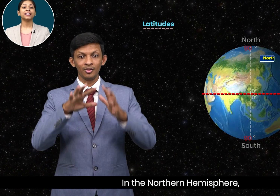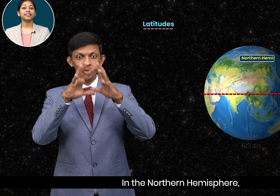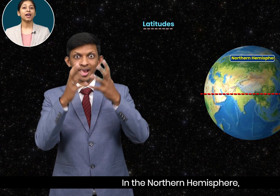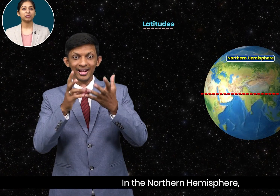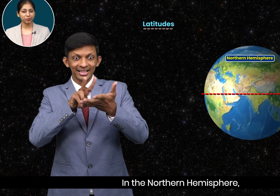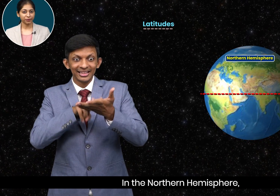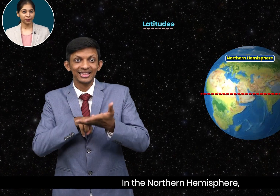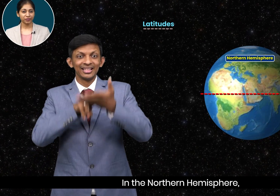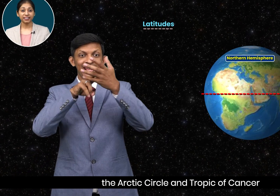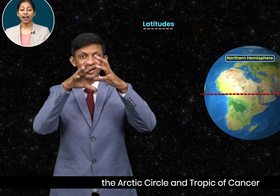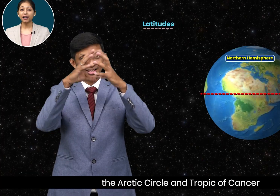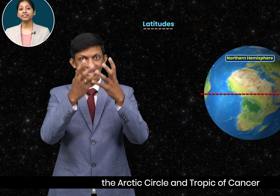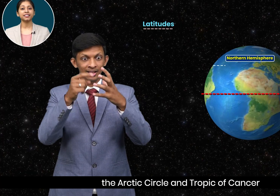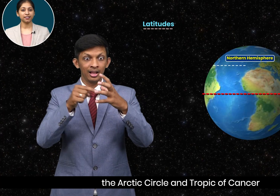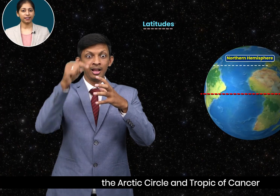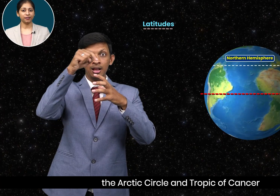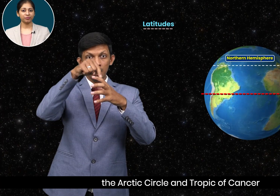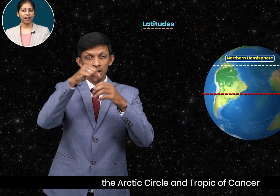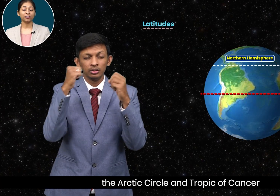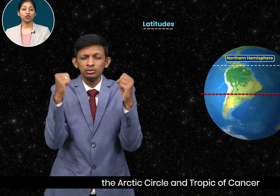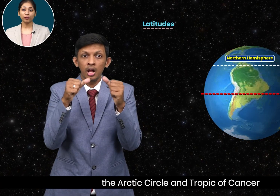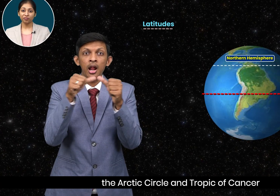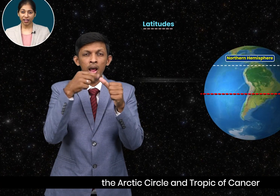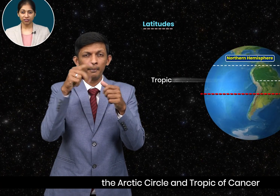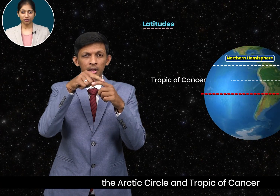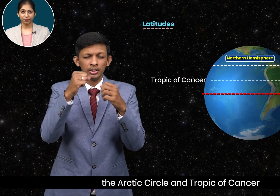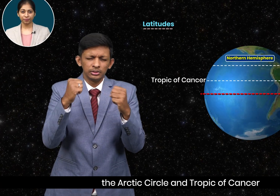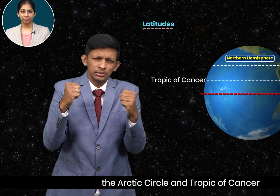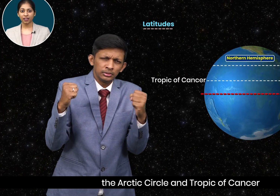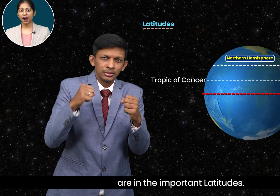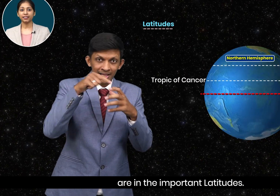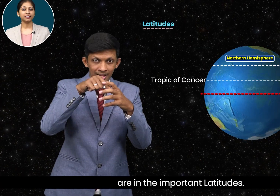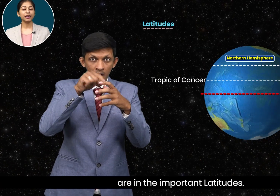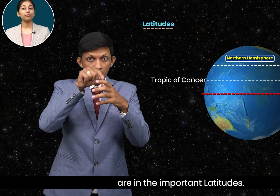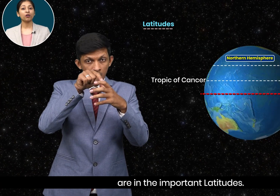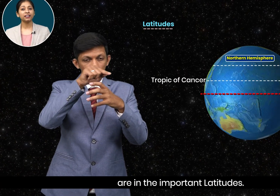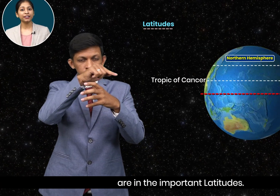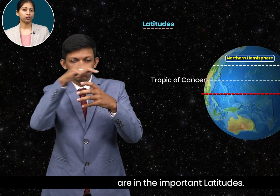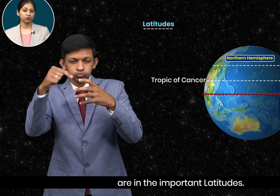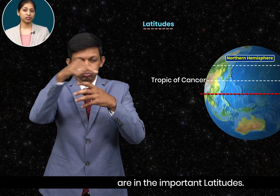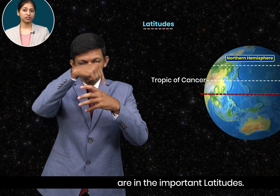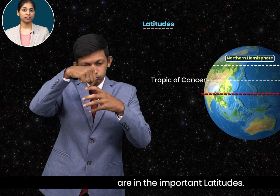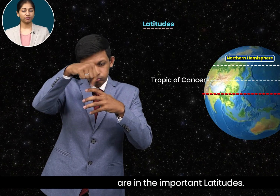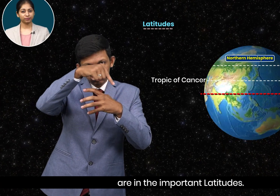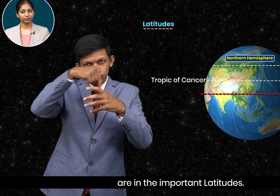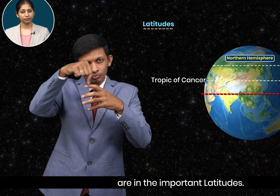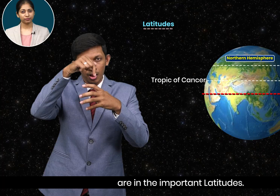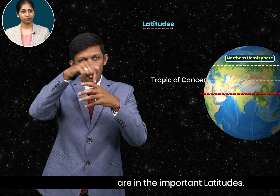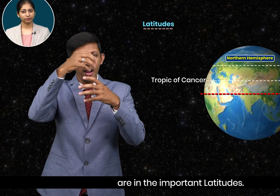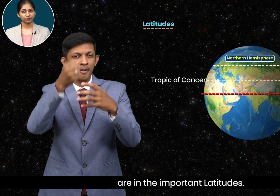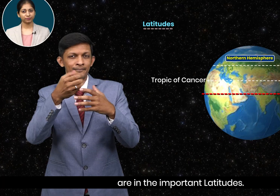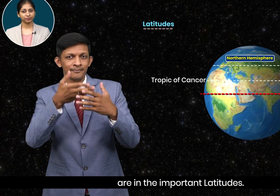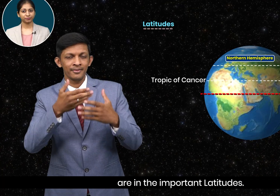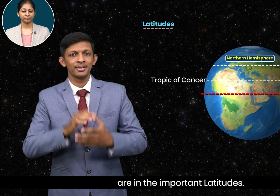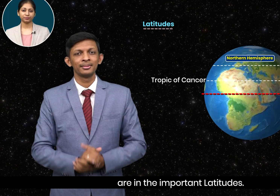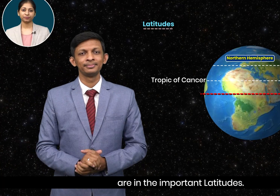In the northern hemisphere, the Arctic Circle and the Tropic of Cancer are in the important latitudes.